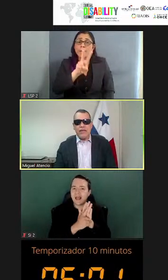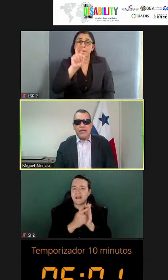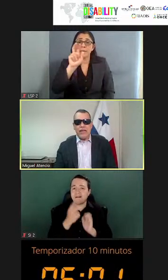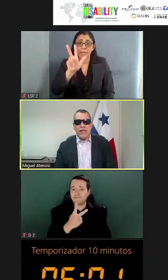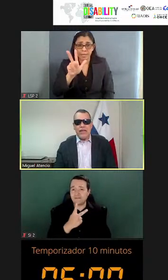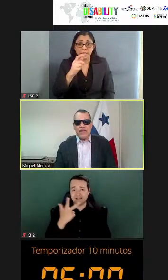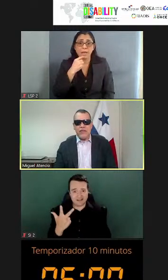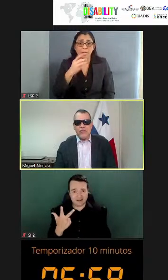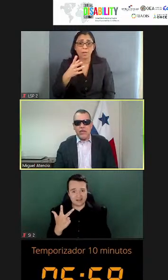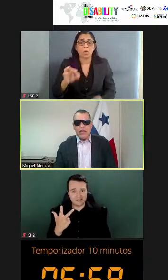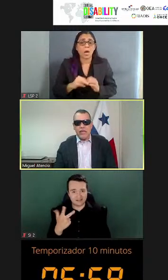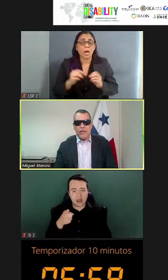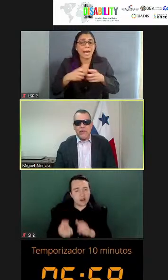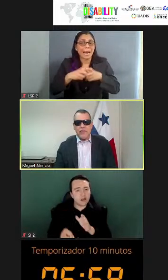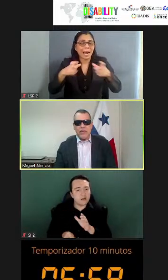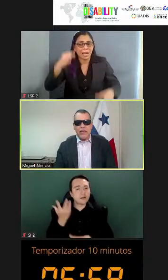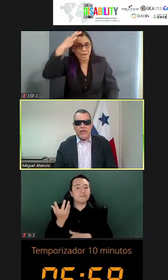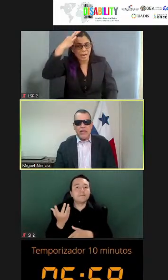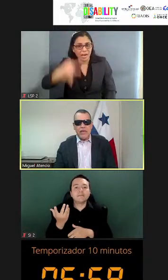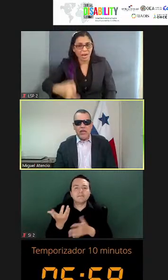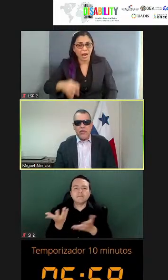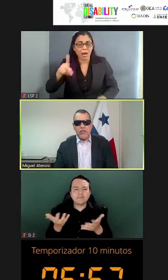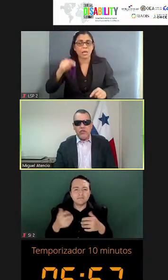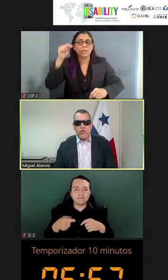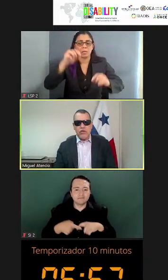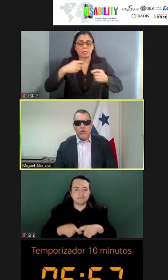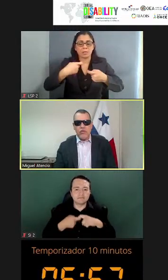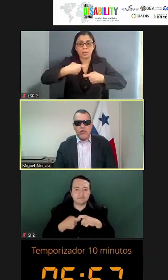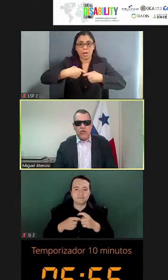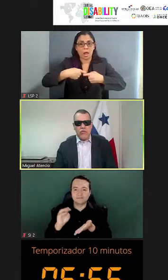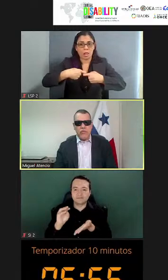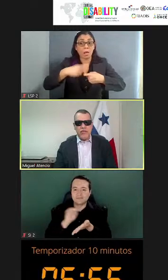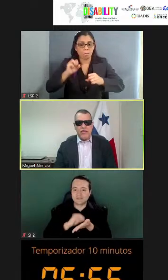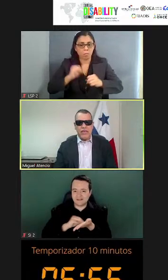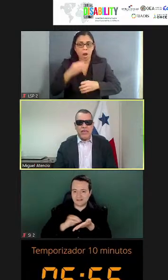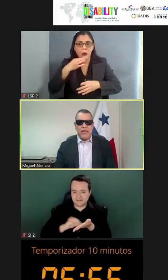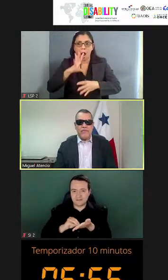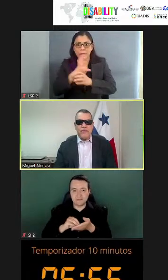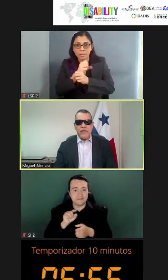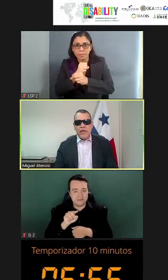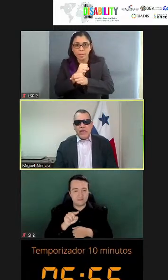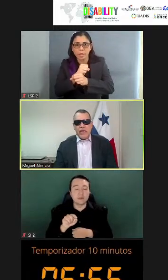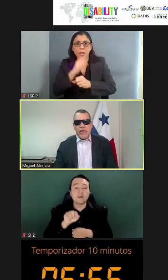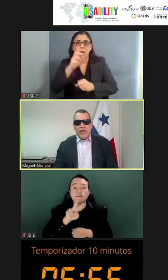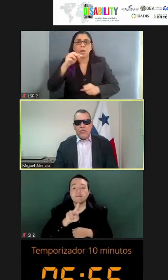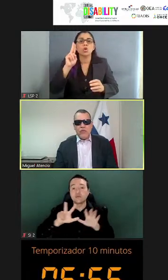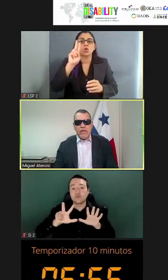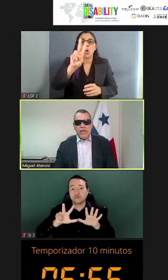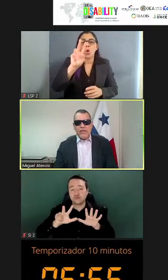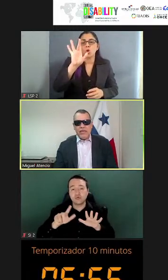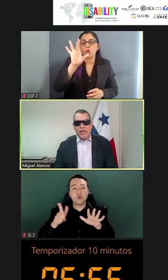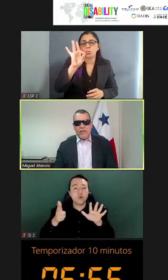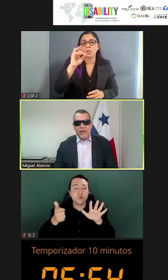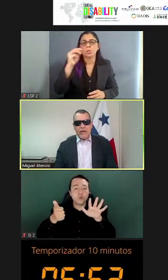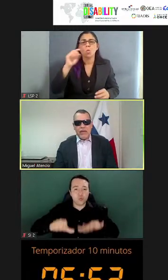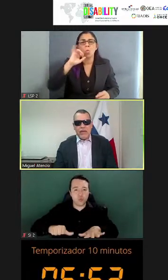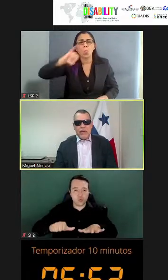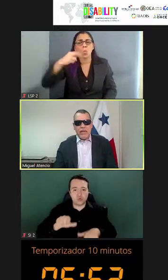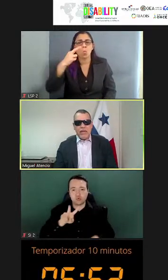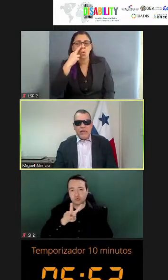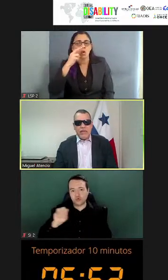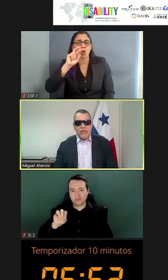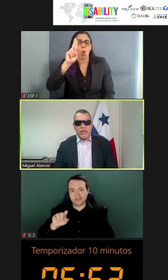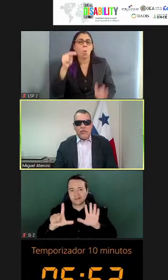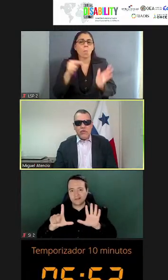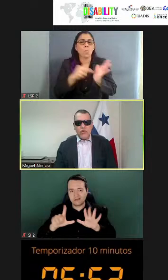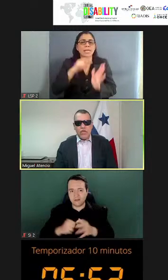law 23 creates the national secretary of disabilities on june